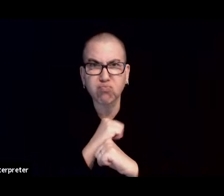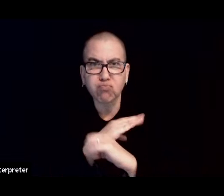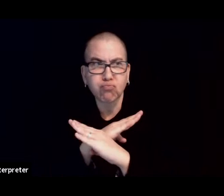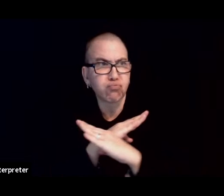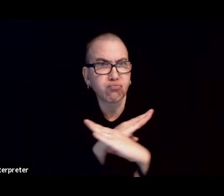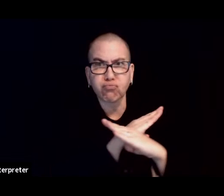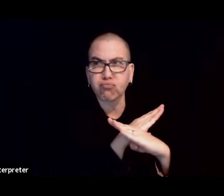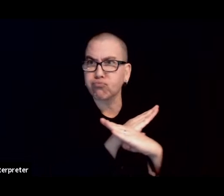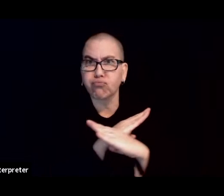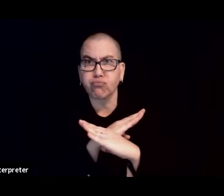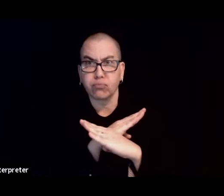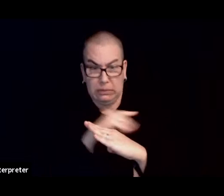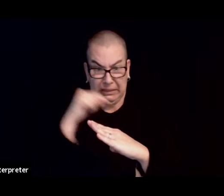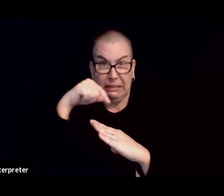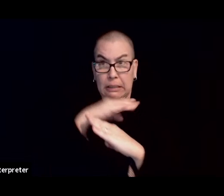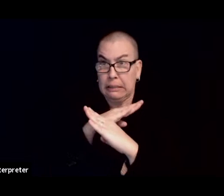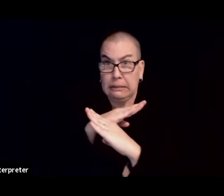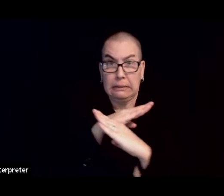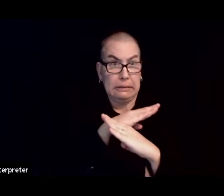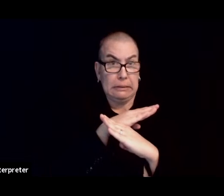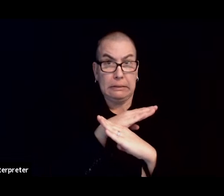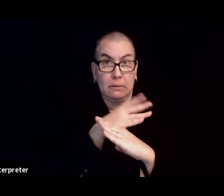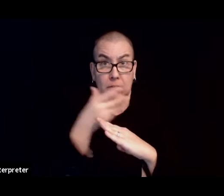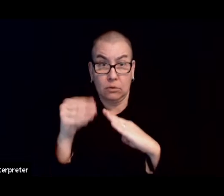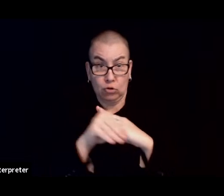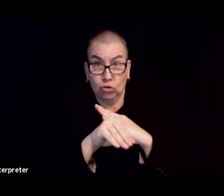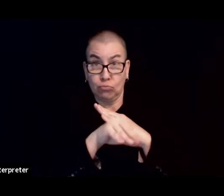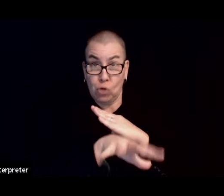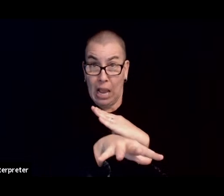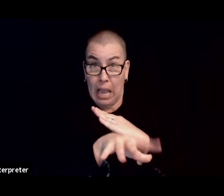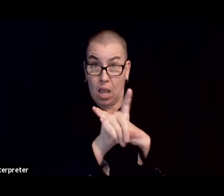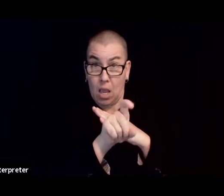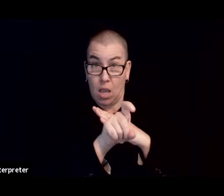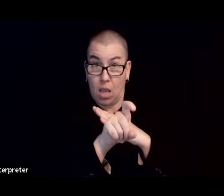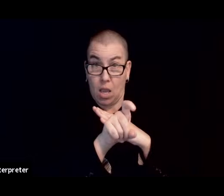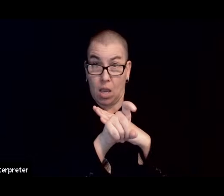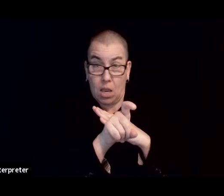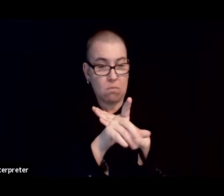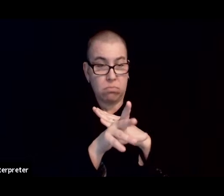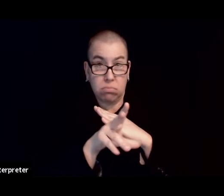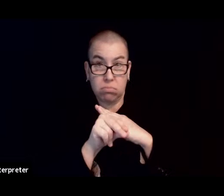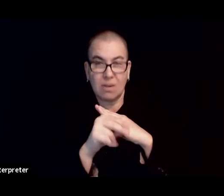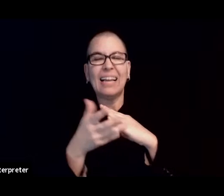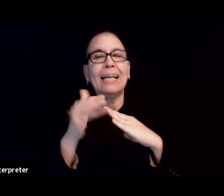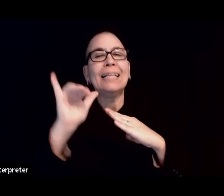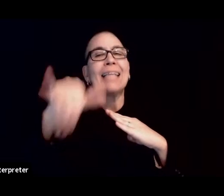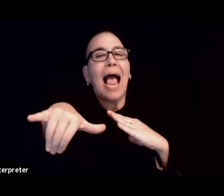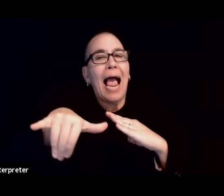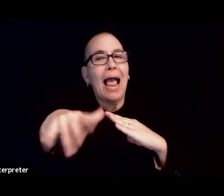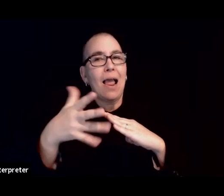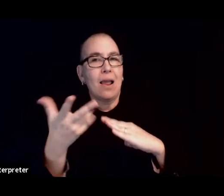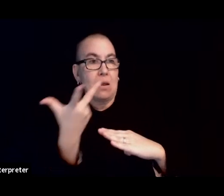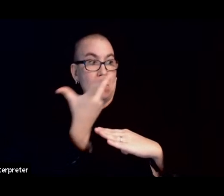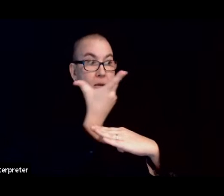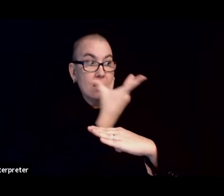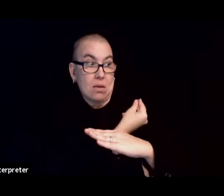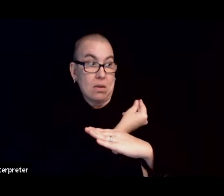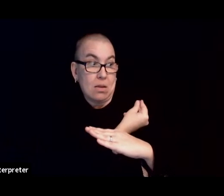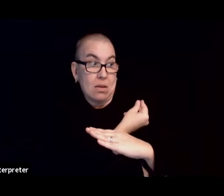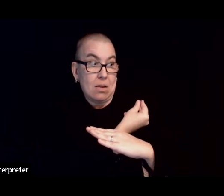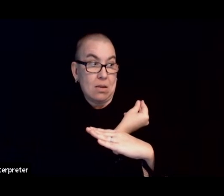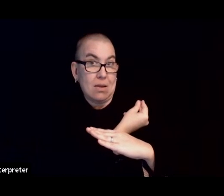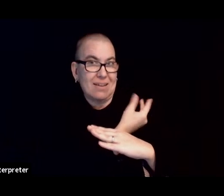vaccinated they're not shedding anything, they can't transmit anything. And then when it comes to,